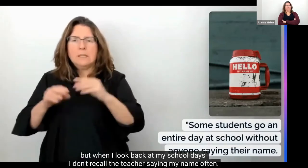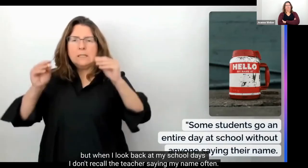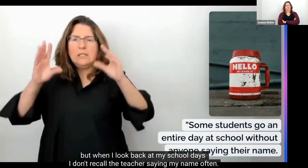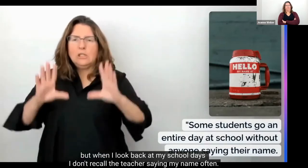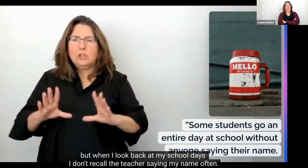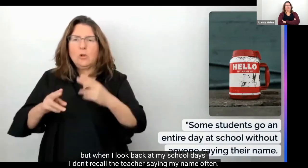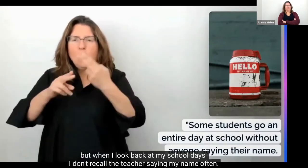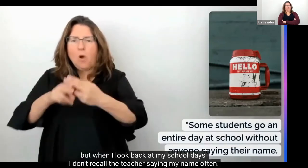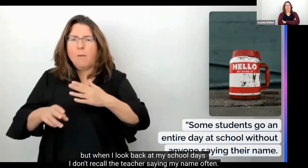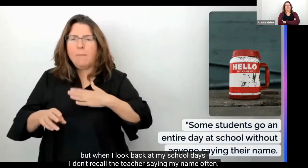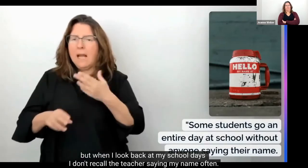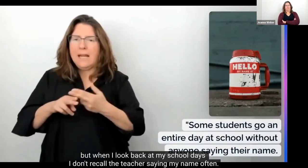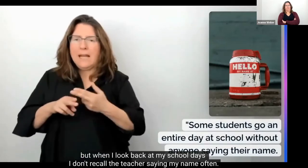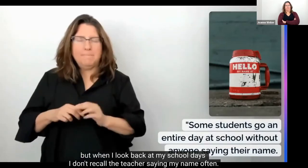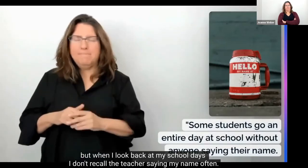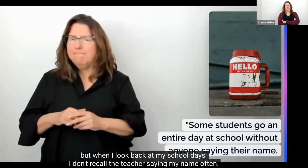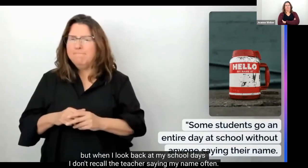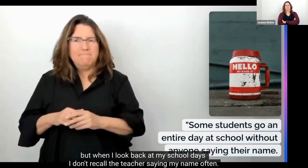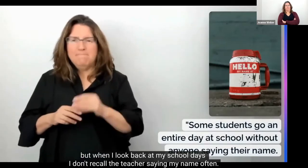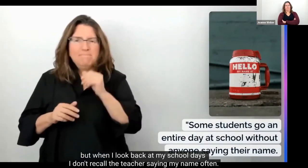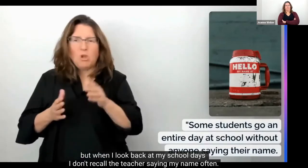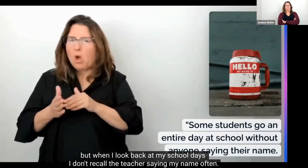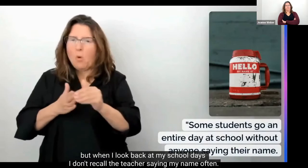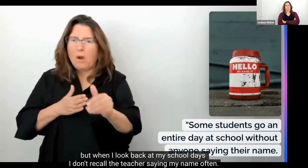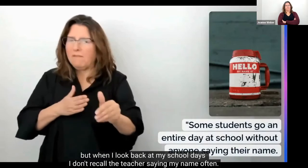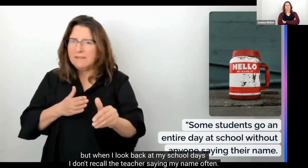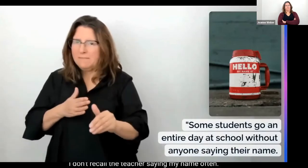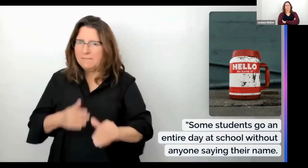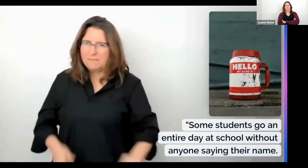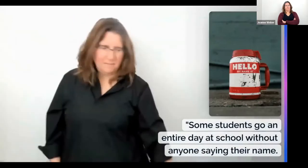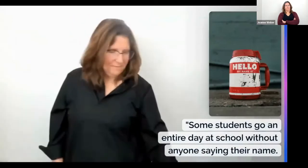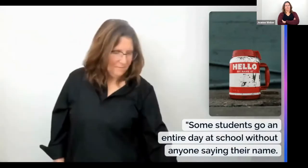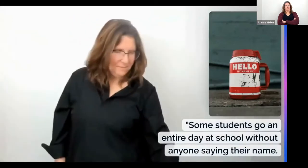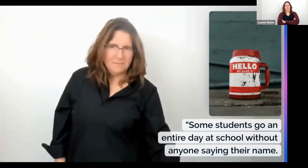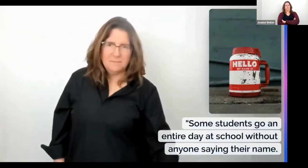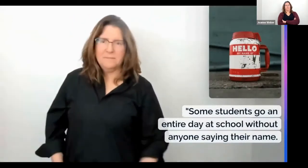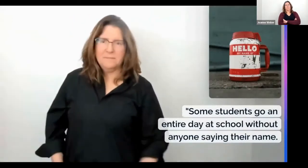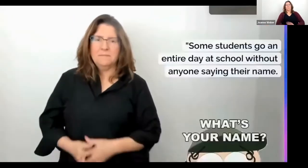days, I don't recall the teacher saying my name often.